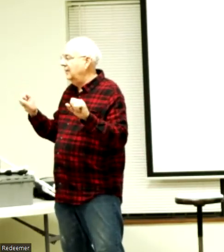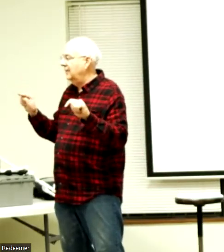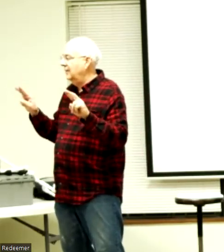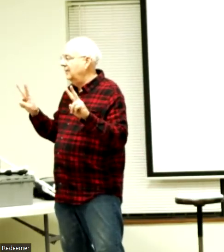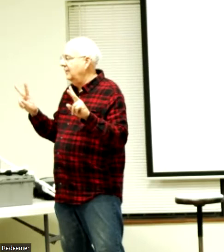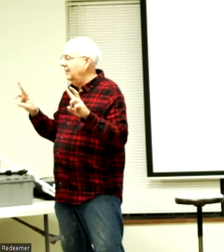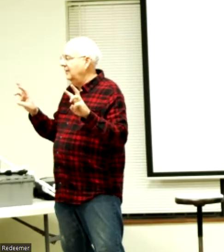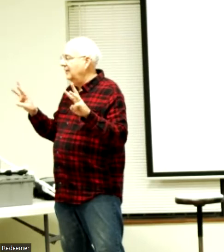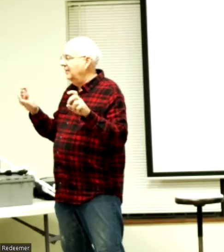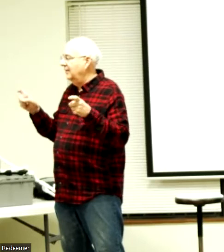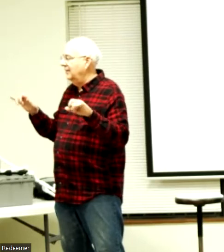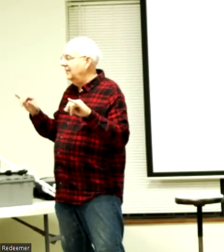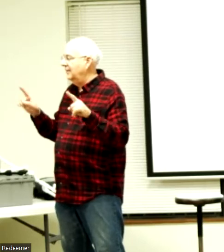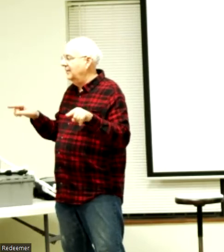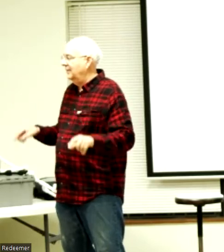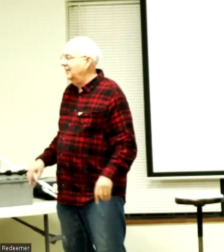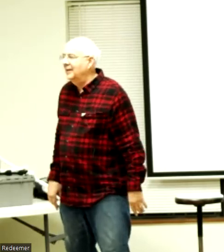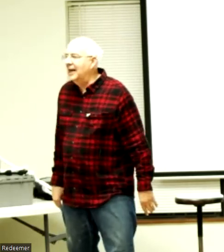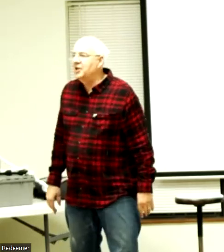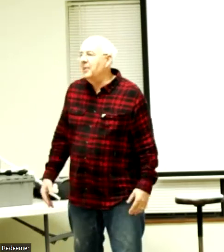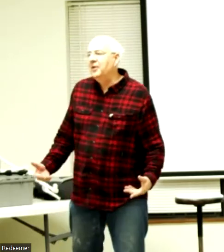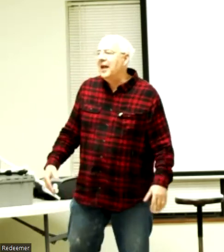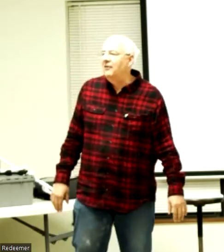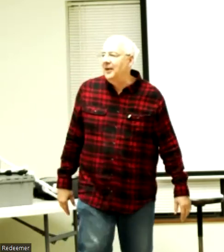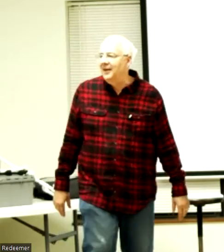What did he just say to you? I just went through the alphabet.